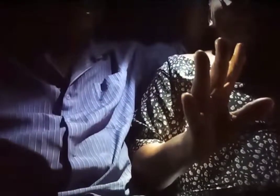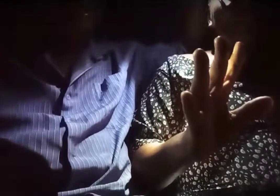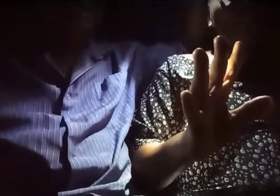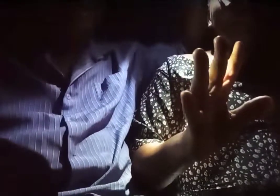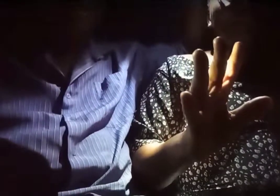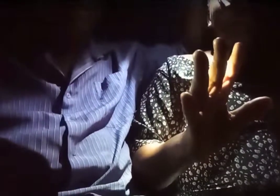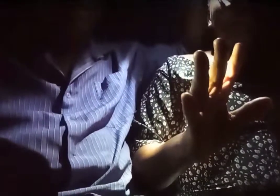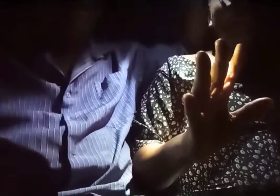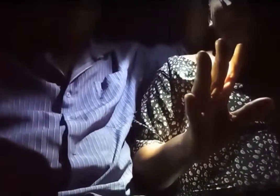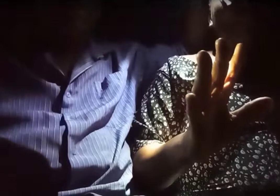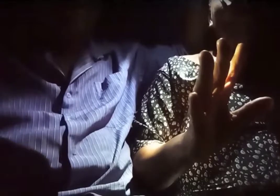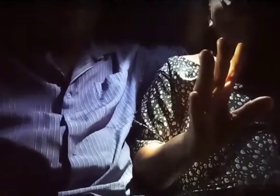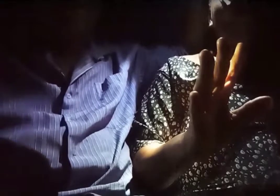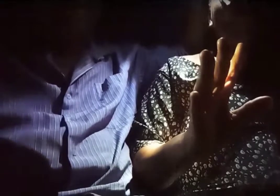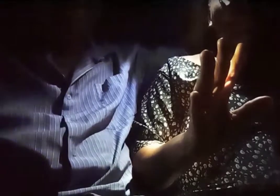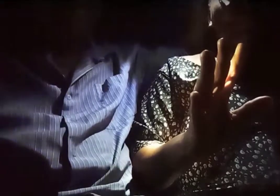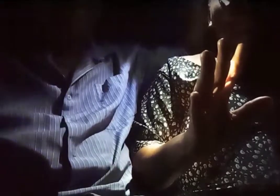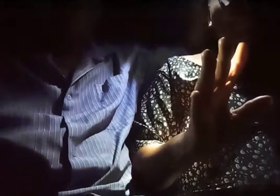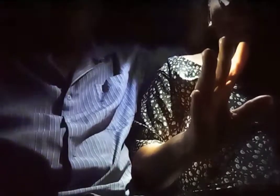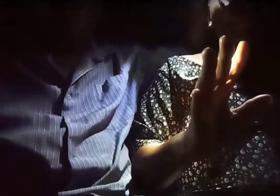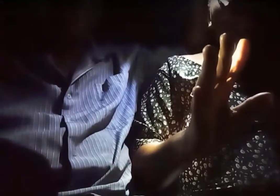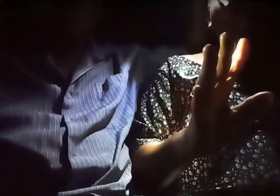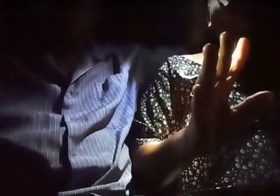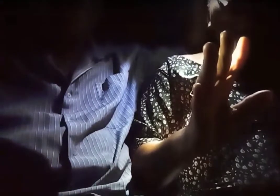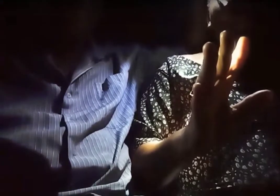136,742. Just take it by installment, please.